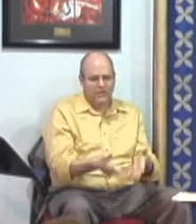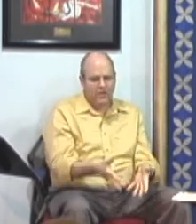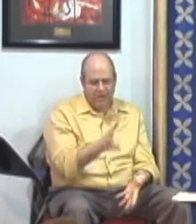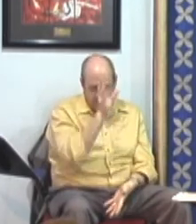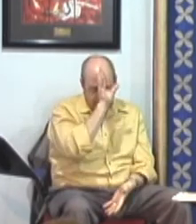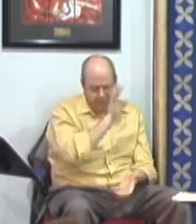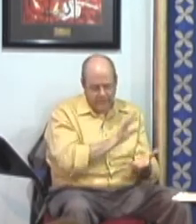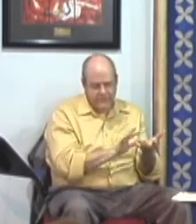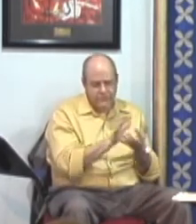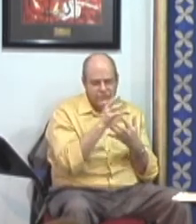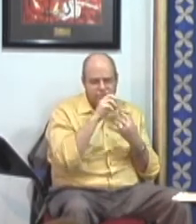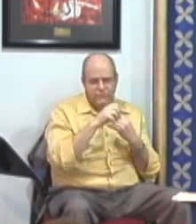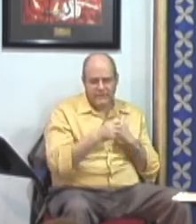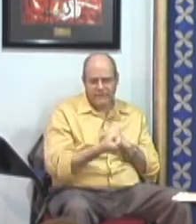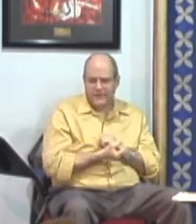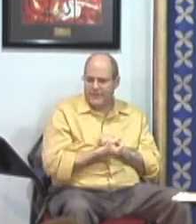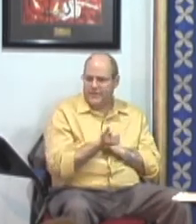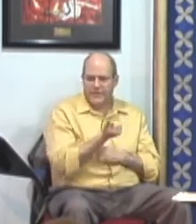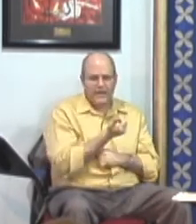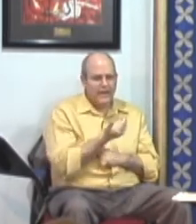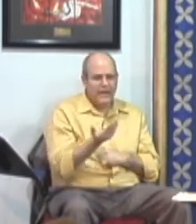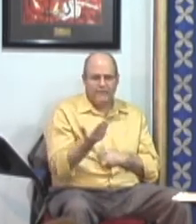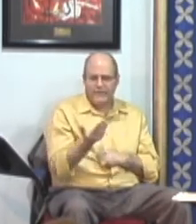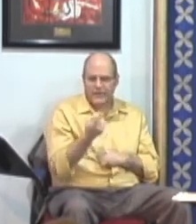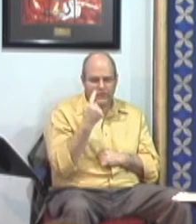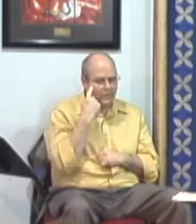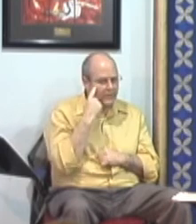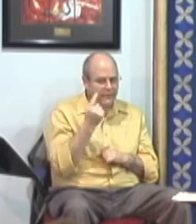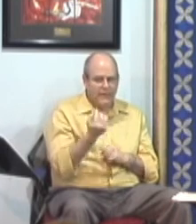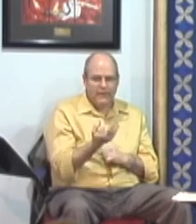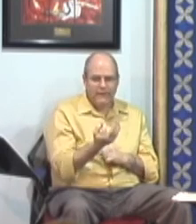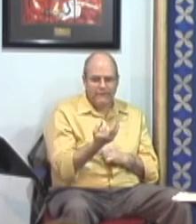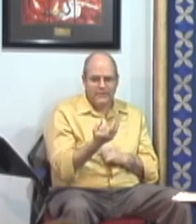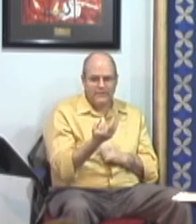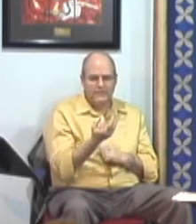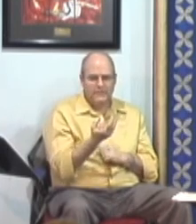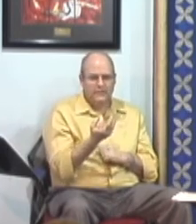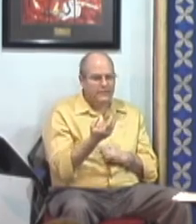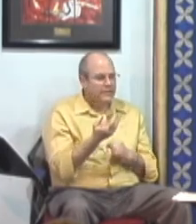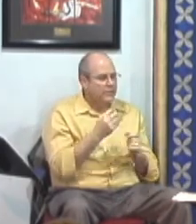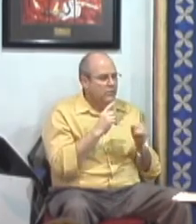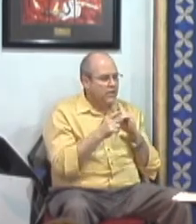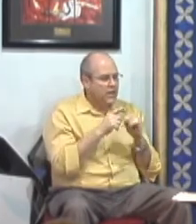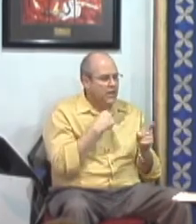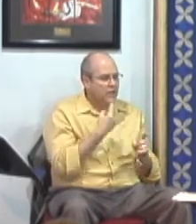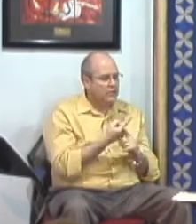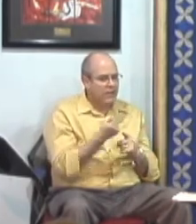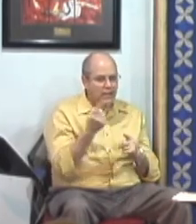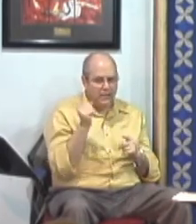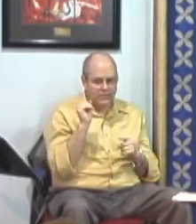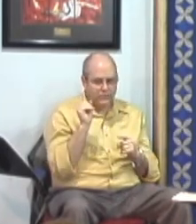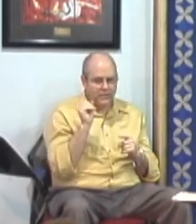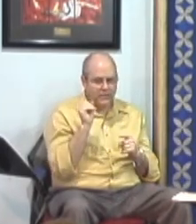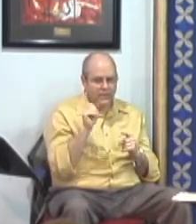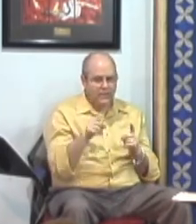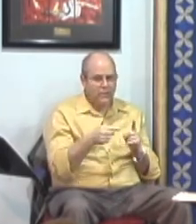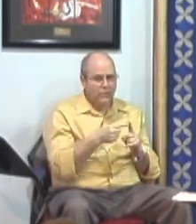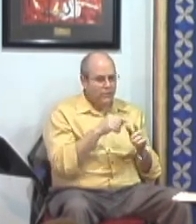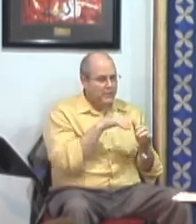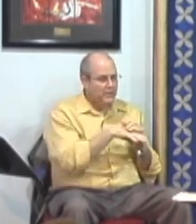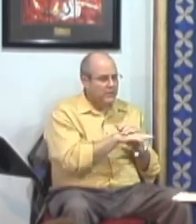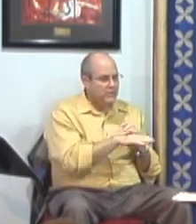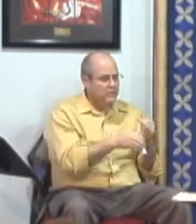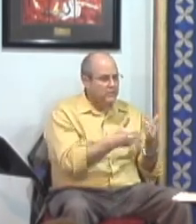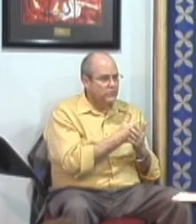confusion, grief, just everything you could think of. And what I talked about last week is that when we get into the